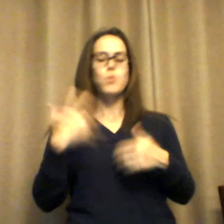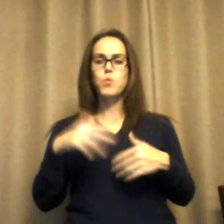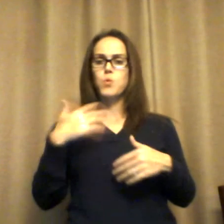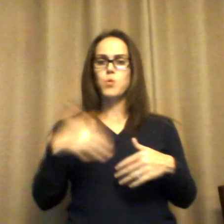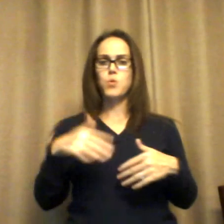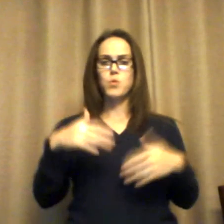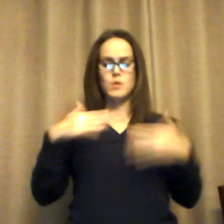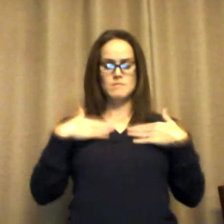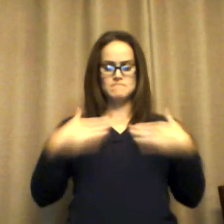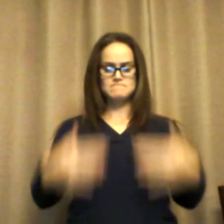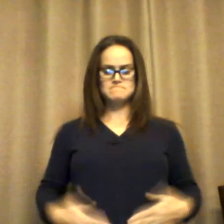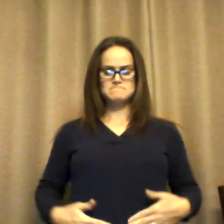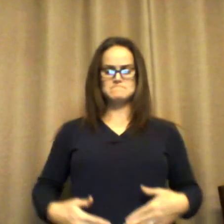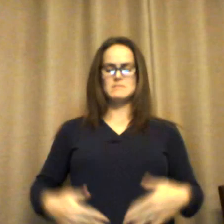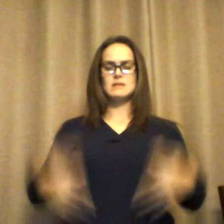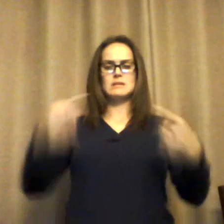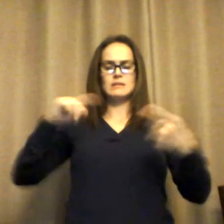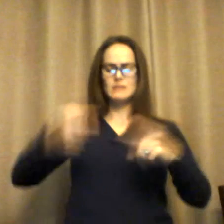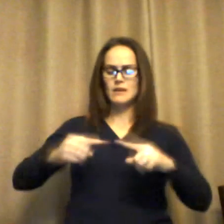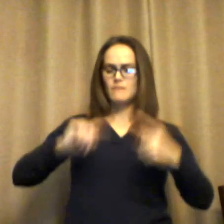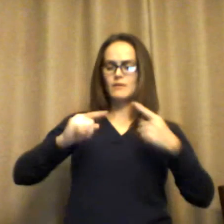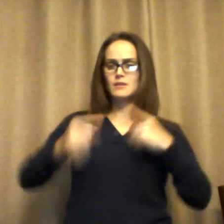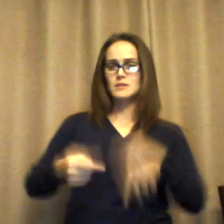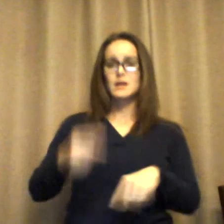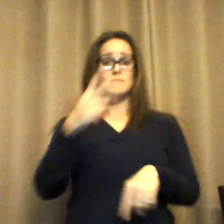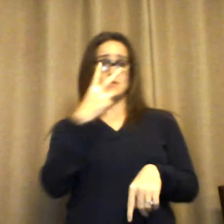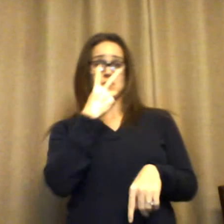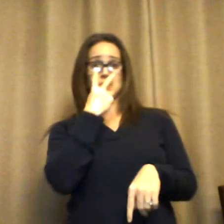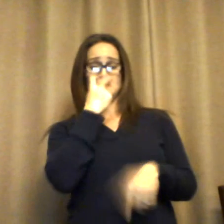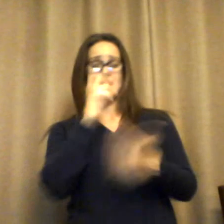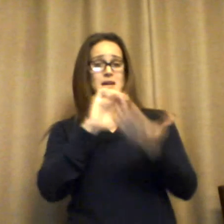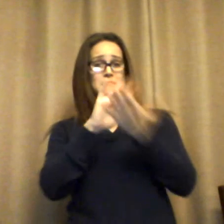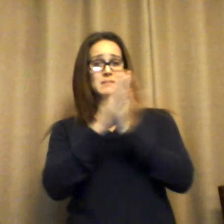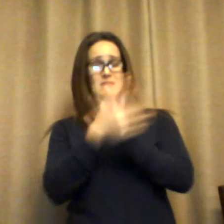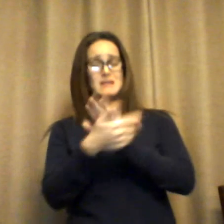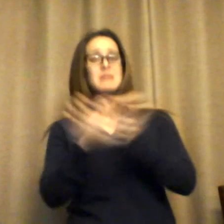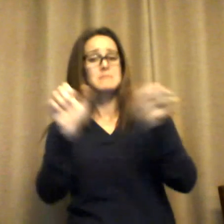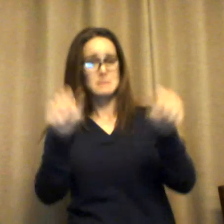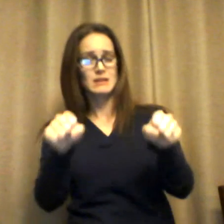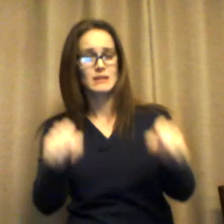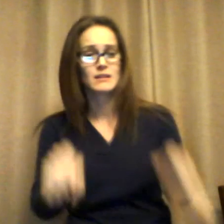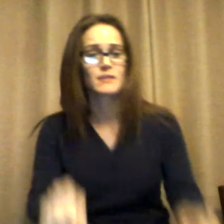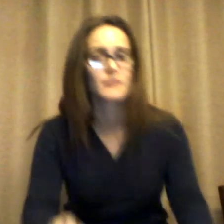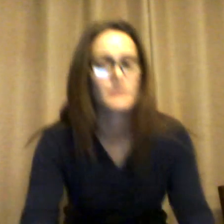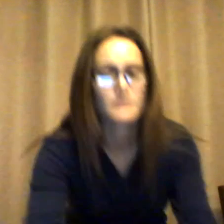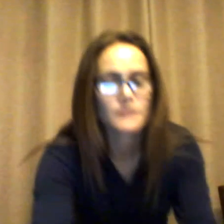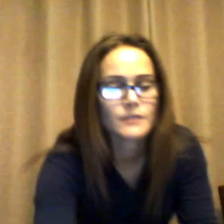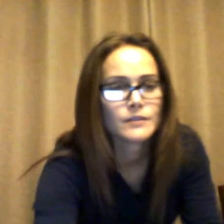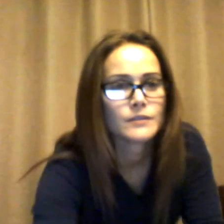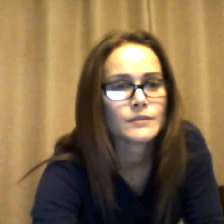untreated, CMV can lead to blindness. Other complications that lead to an AIDS diagnosis include weight